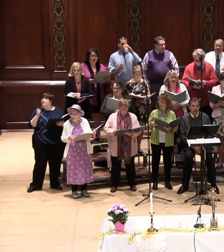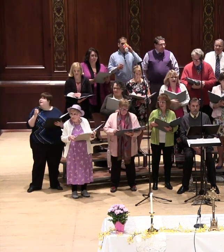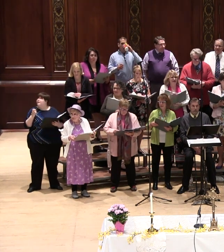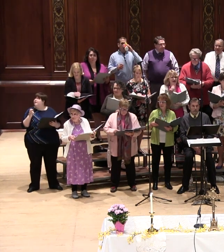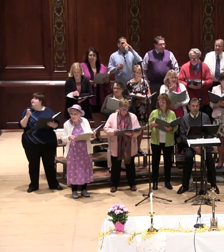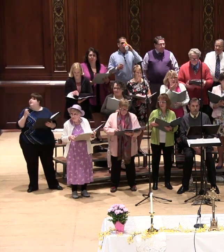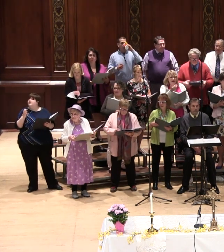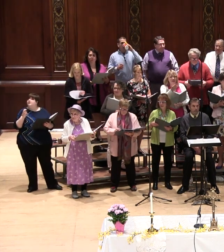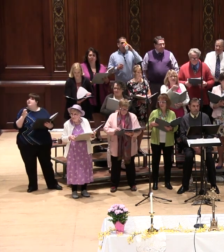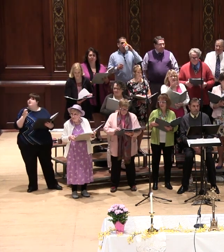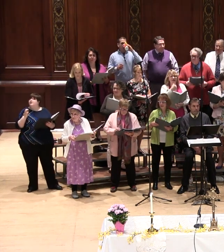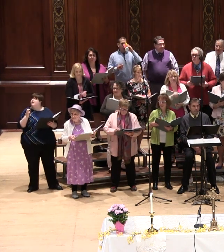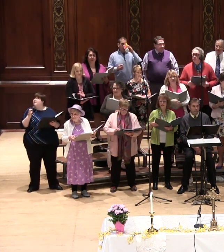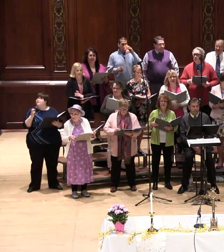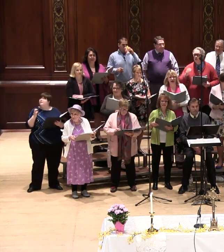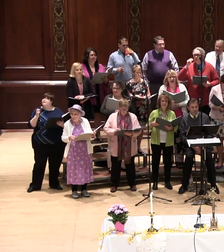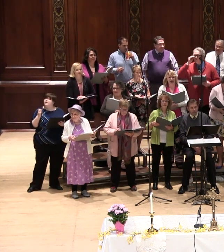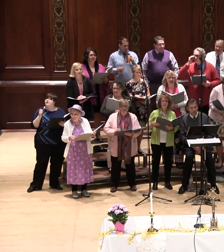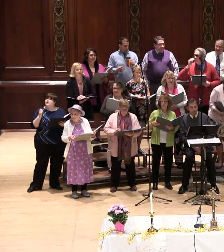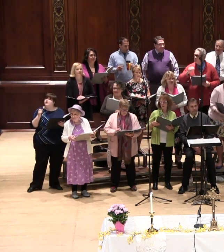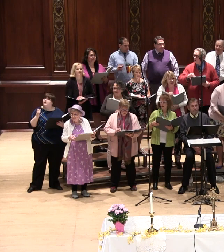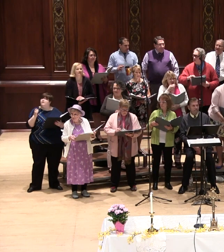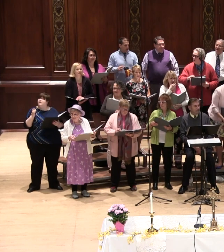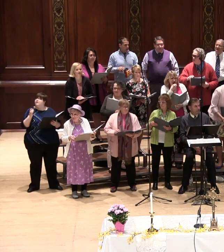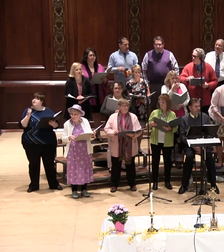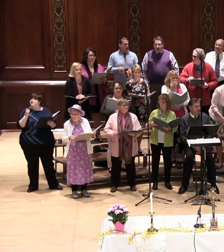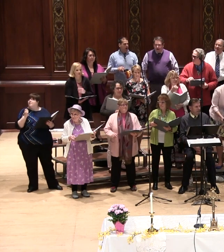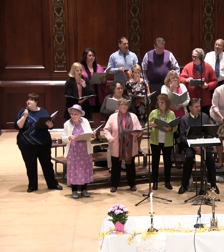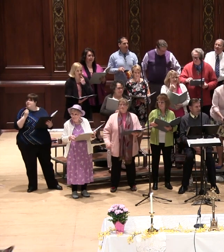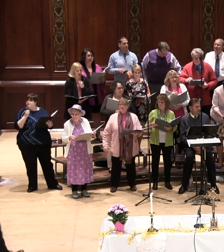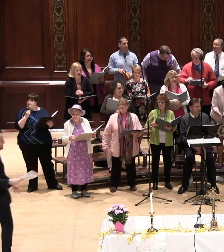now. I will leave the copies on the piano, and you can grab one and come up.